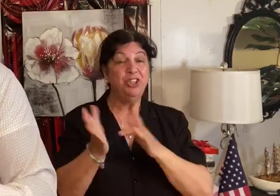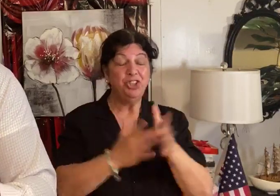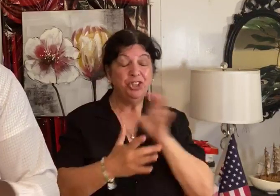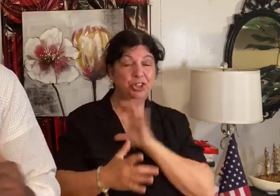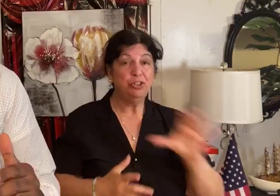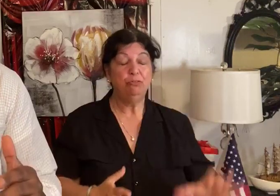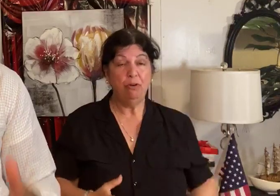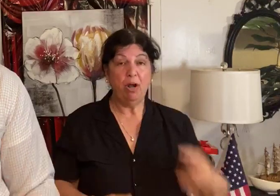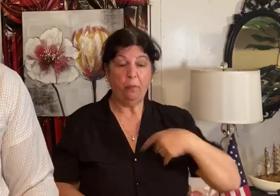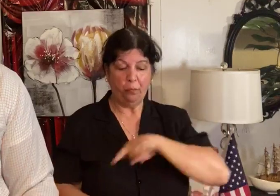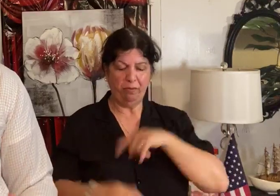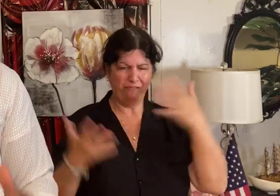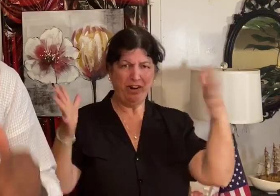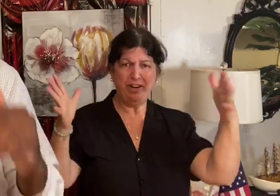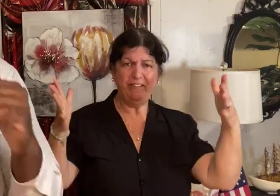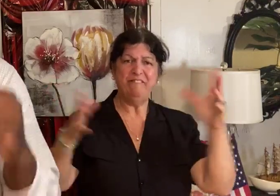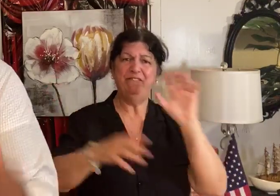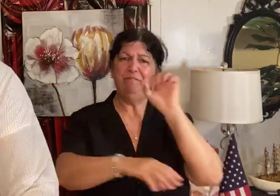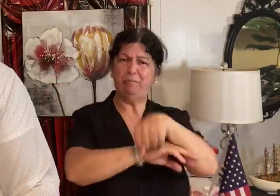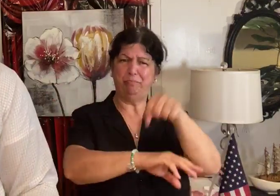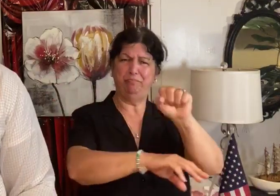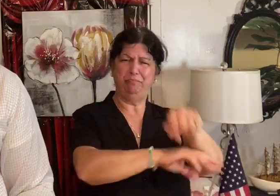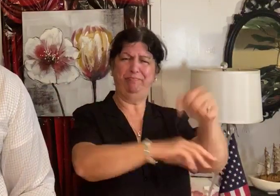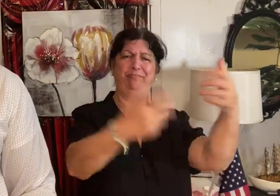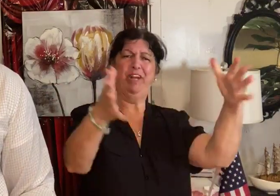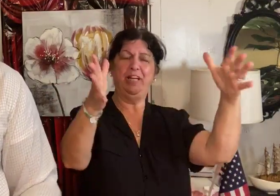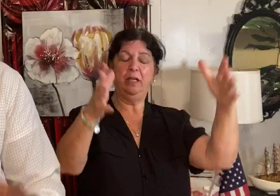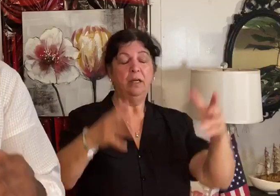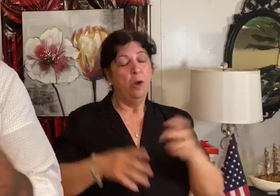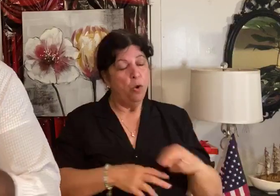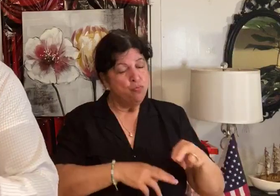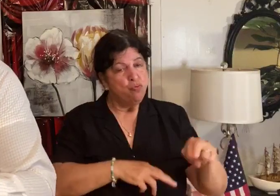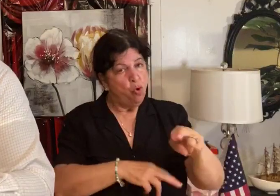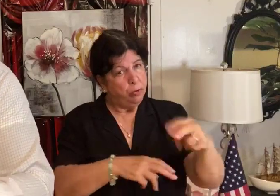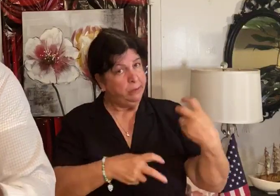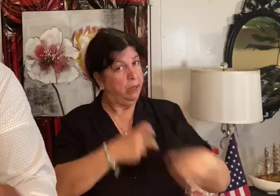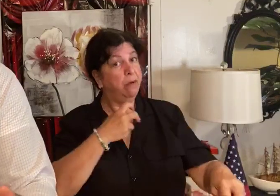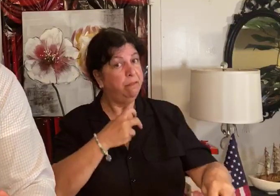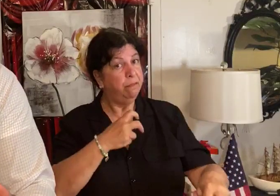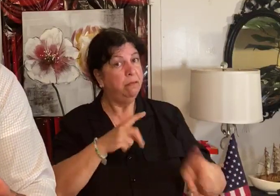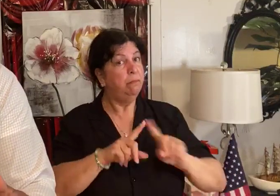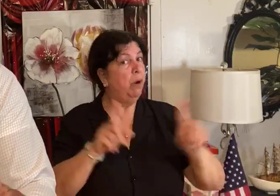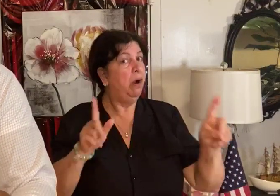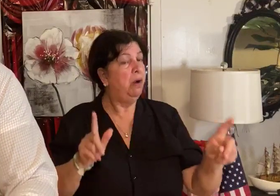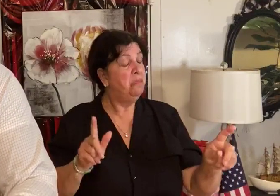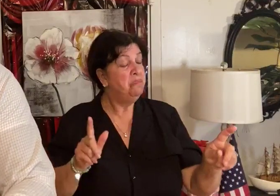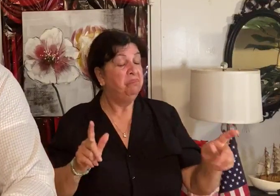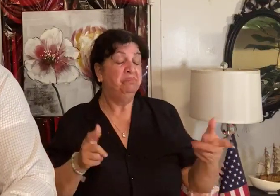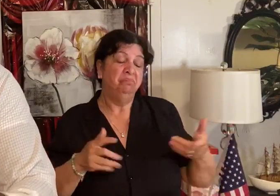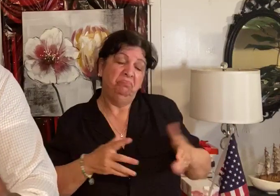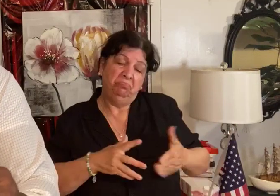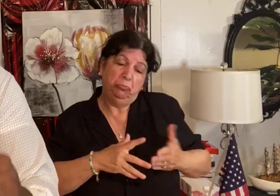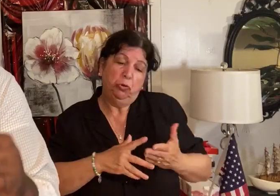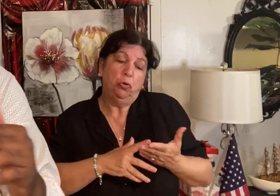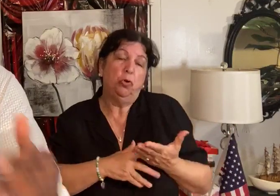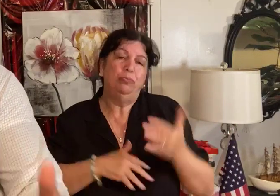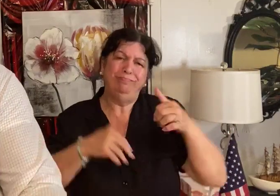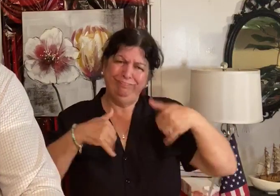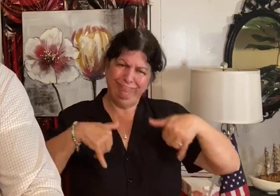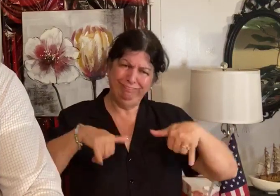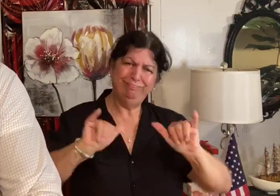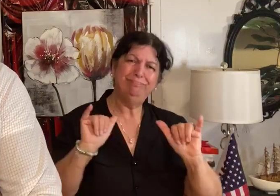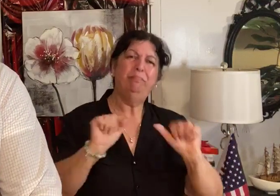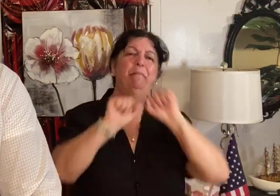we already have the victory. The road may be tough, but with all the difficulties, there are yet even